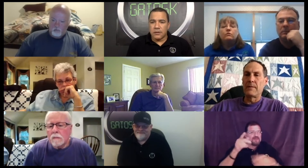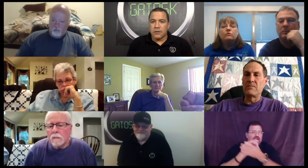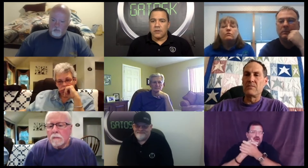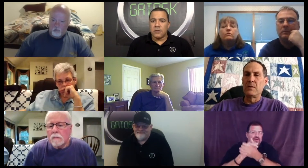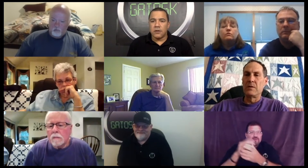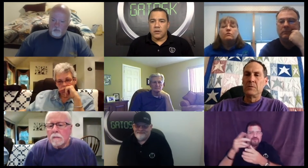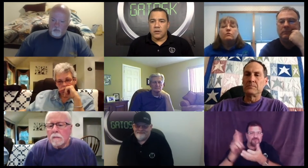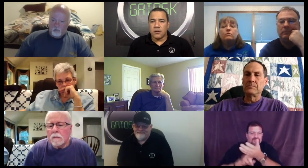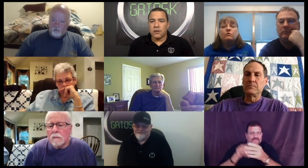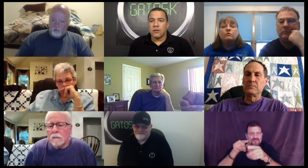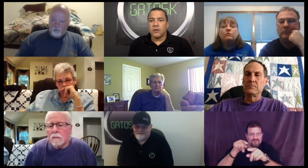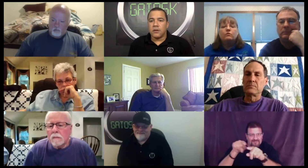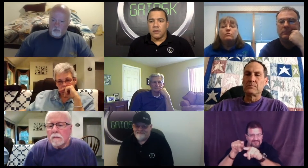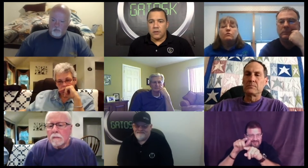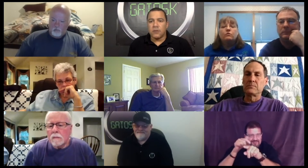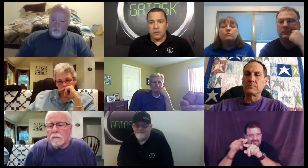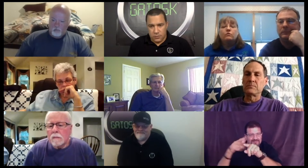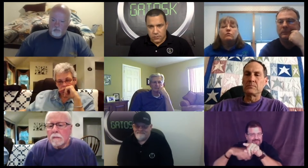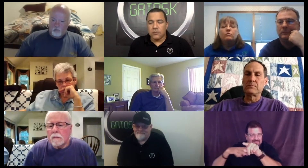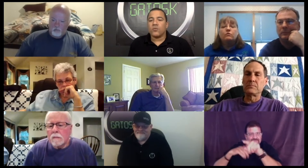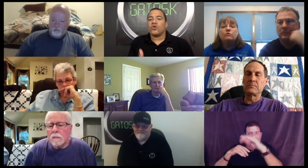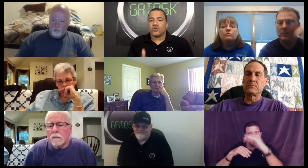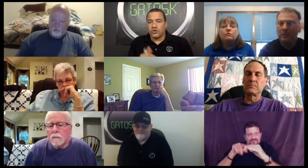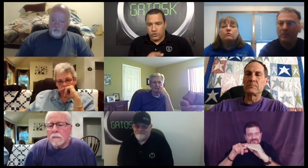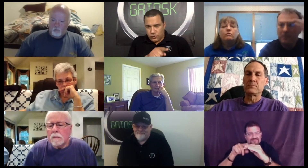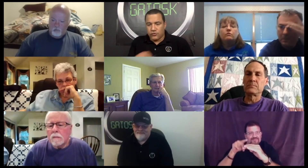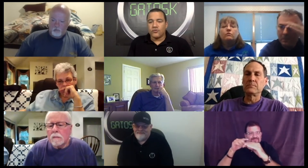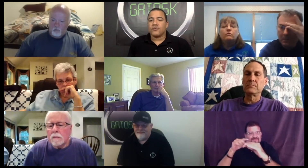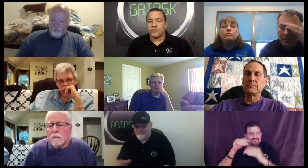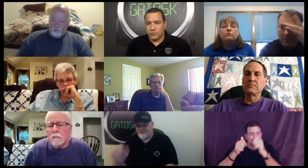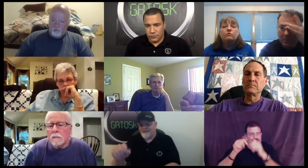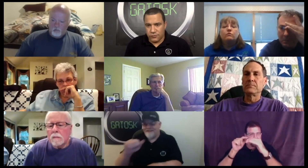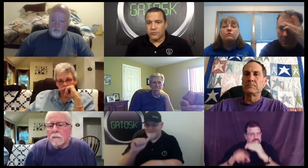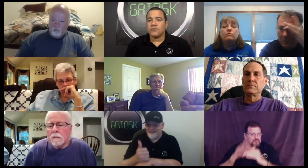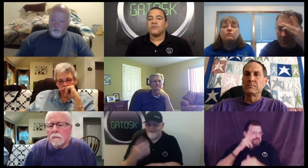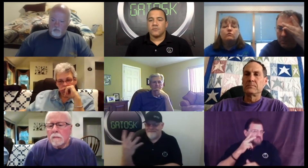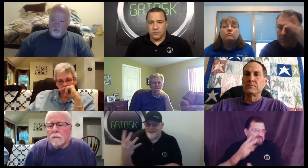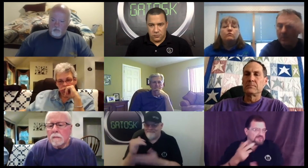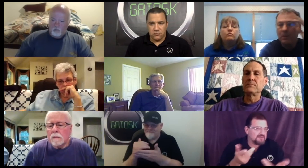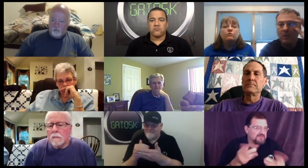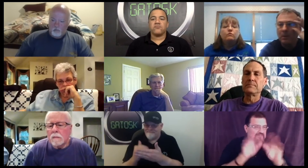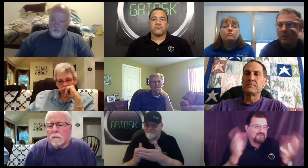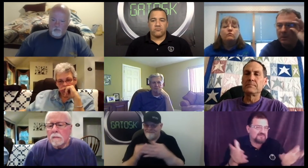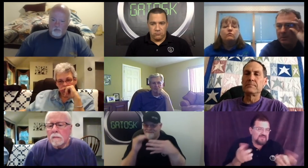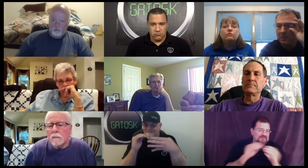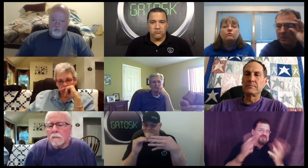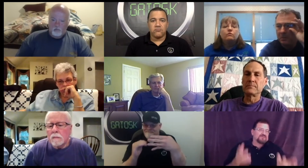all 4, then when they sign up, you should be able to see whether they, it's under clothing or a